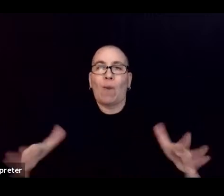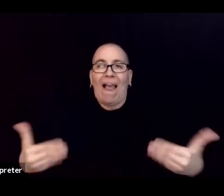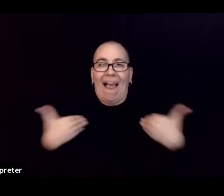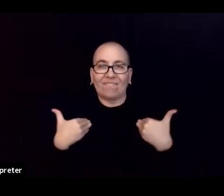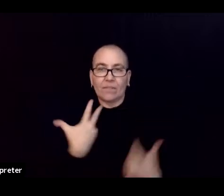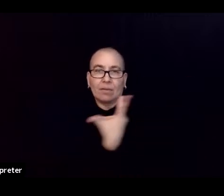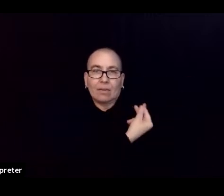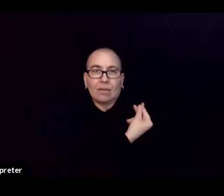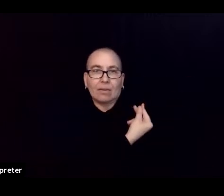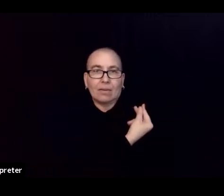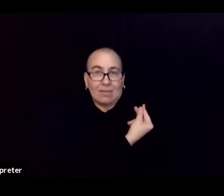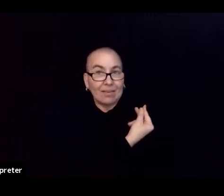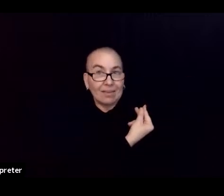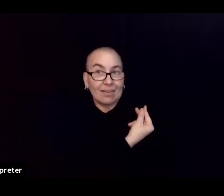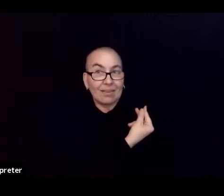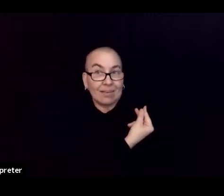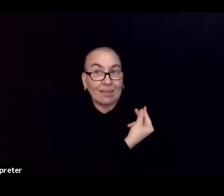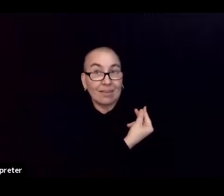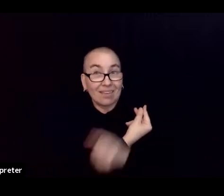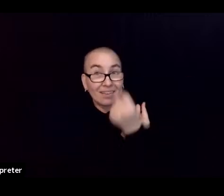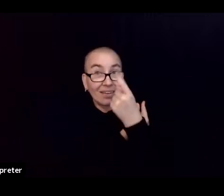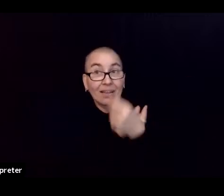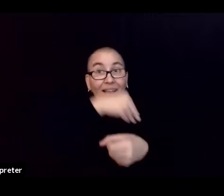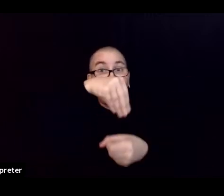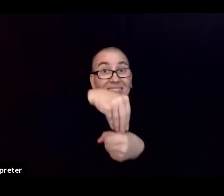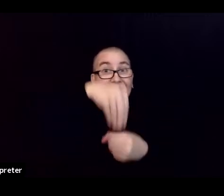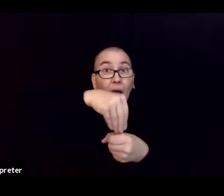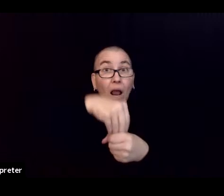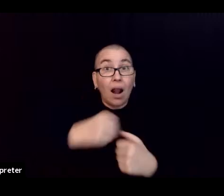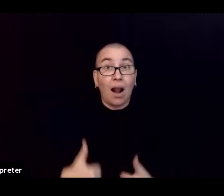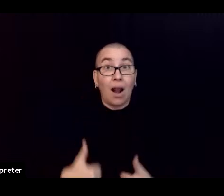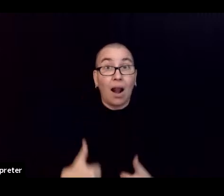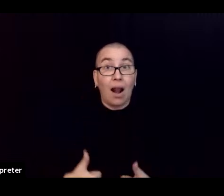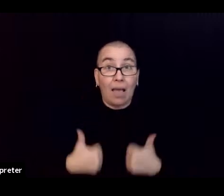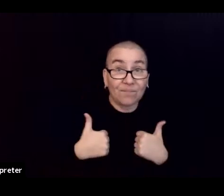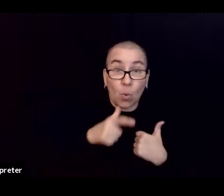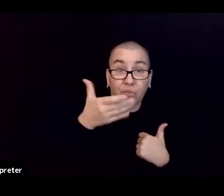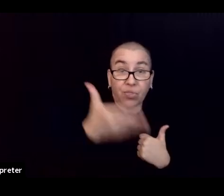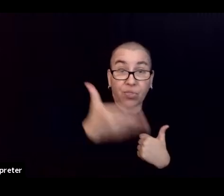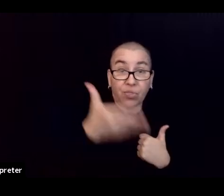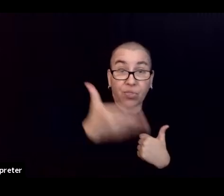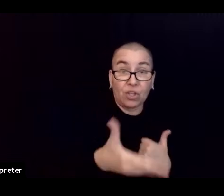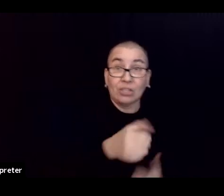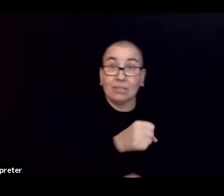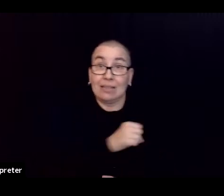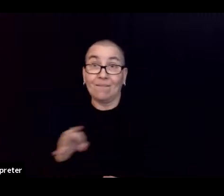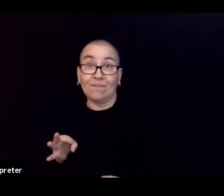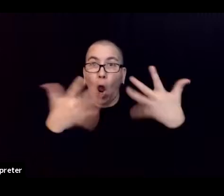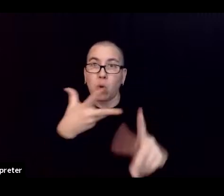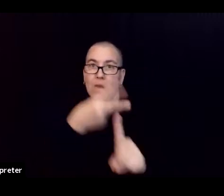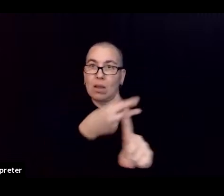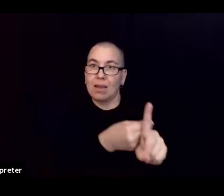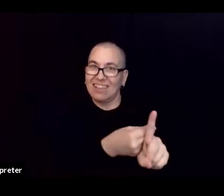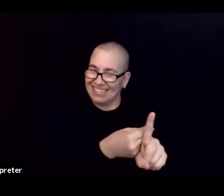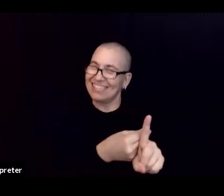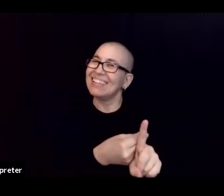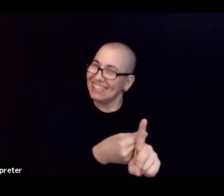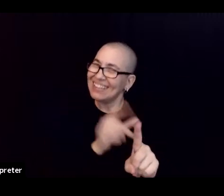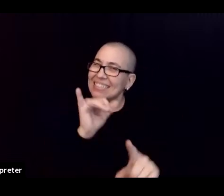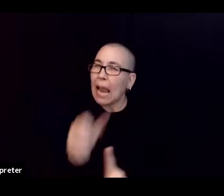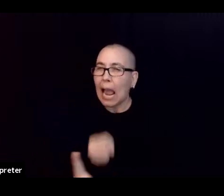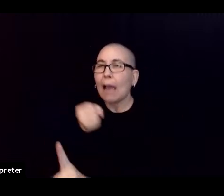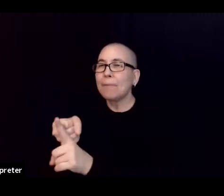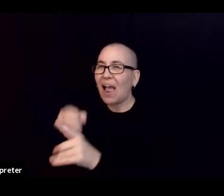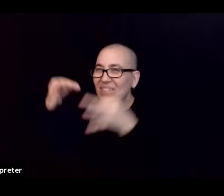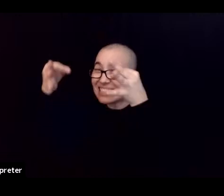be vaccinated, so that's a consideration. And I do think that CMS is probably